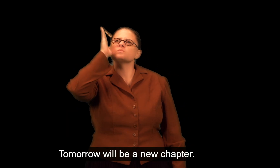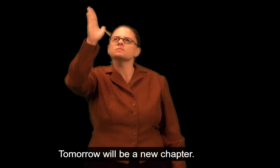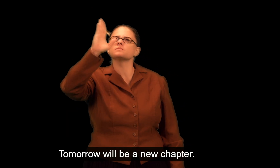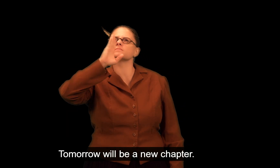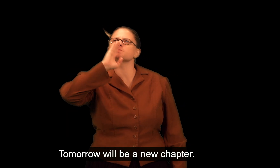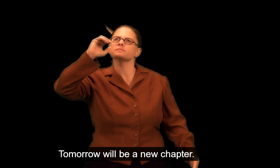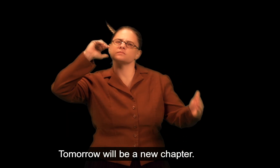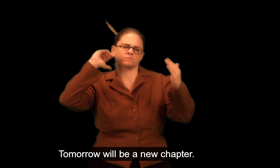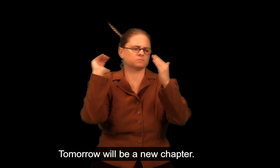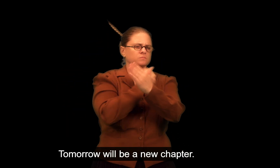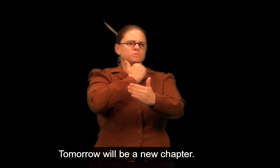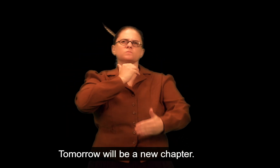Tomorrow will be a new chapter.